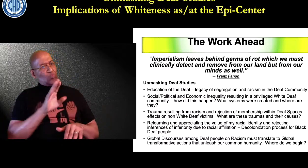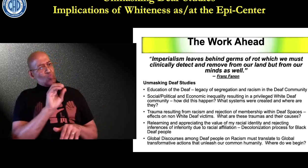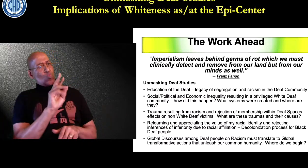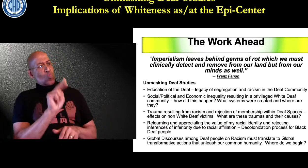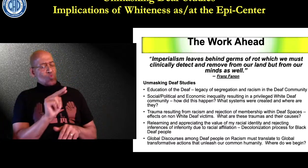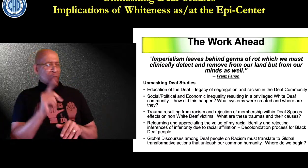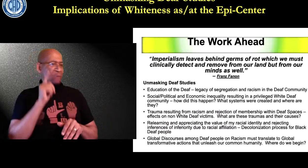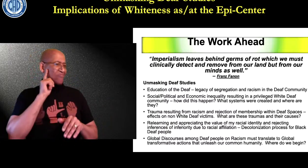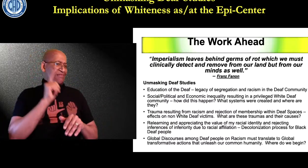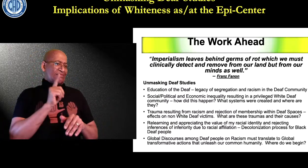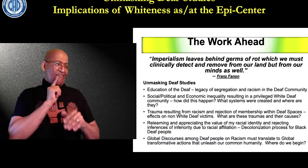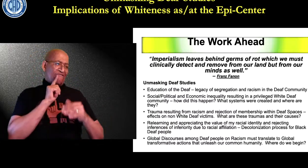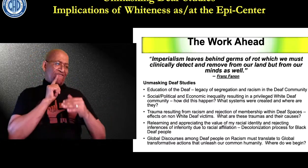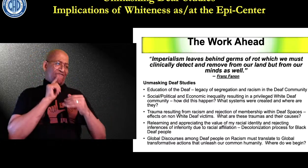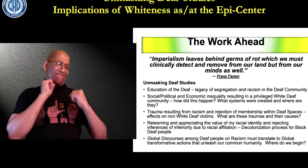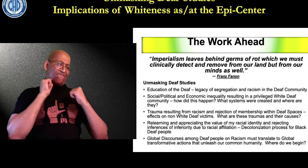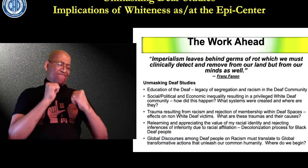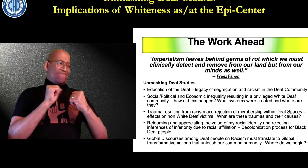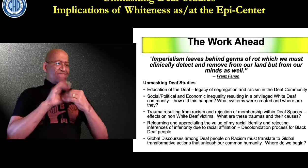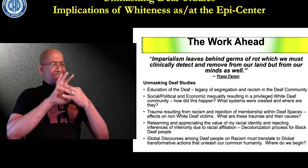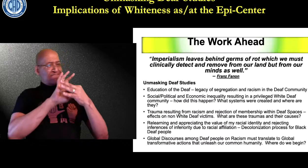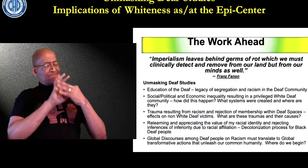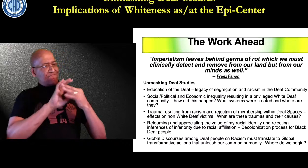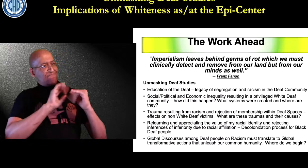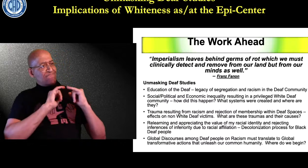superiority. And that's,